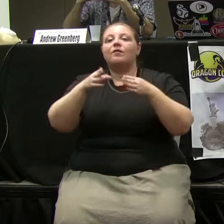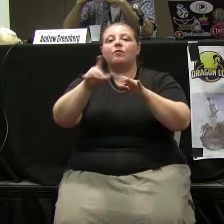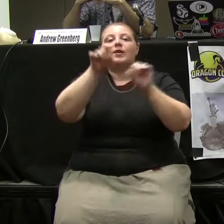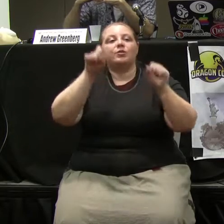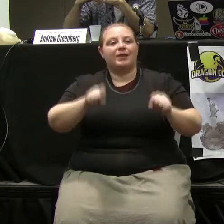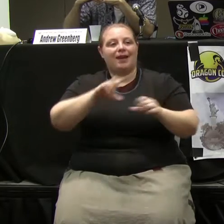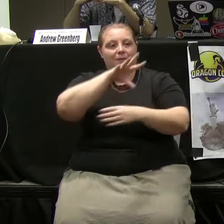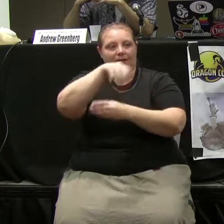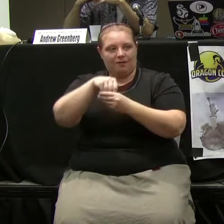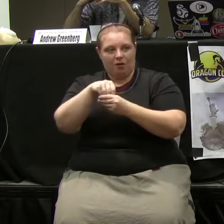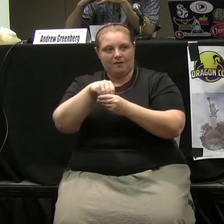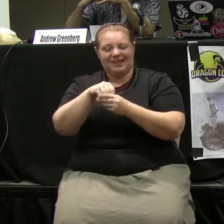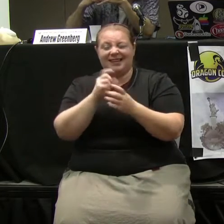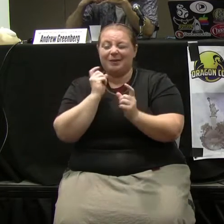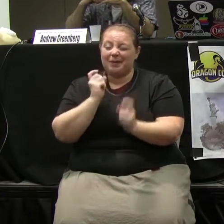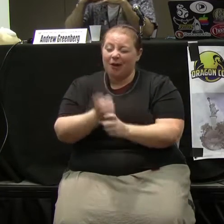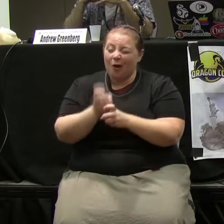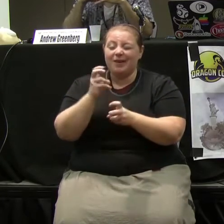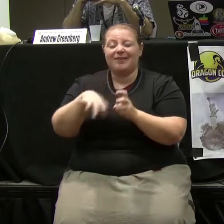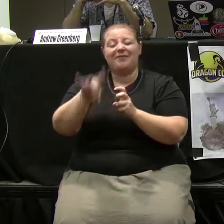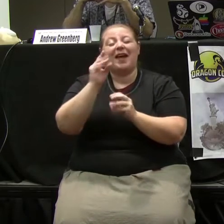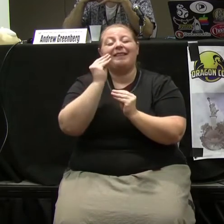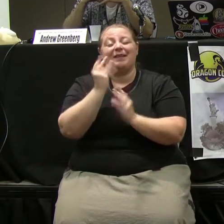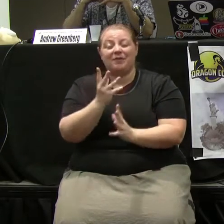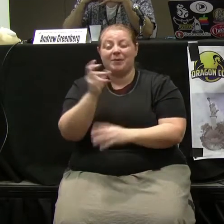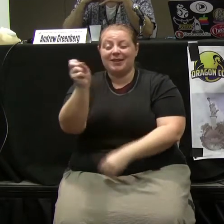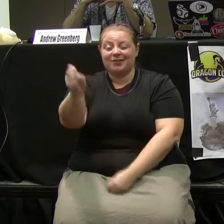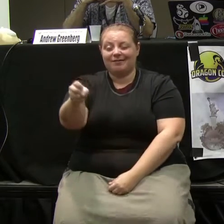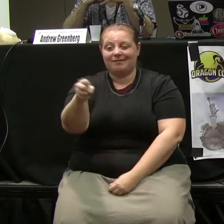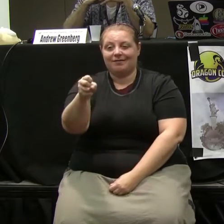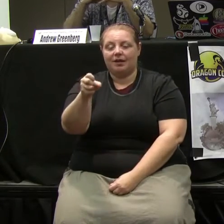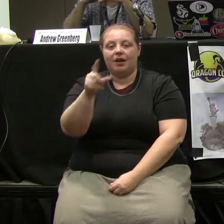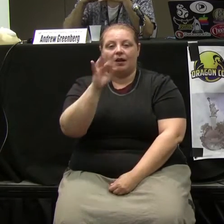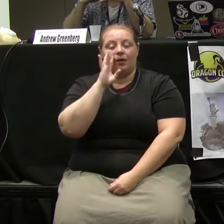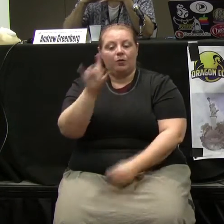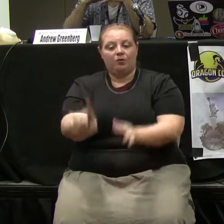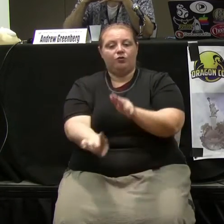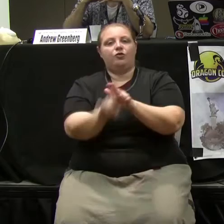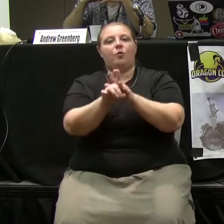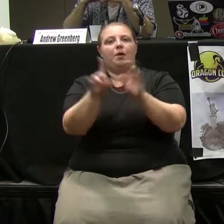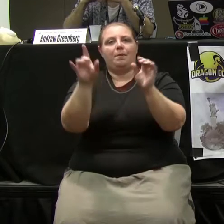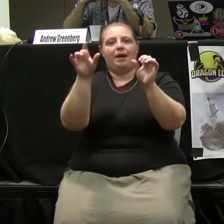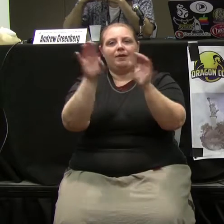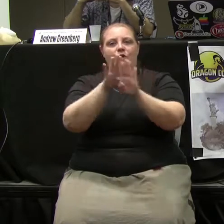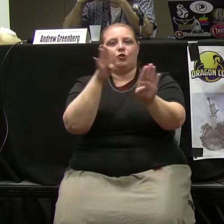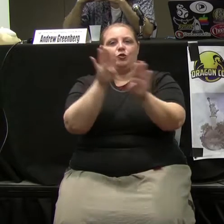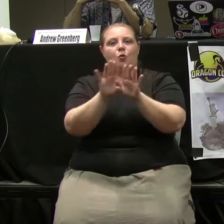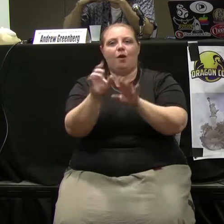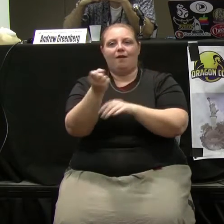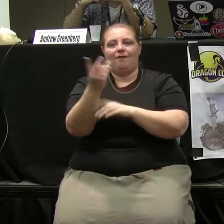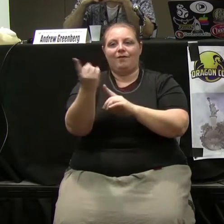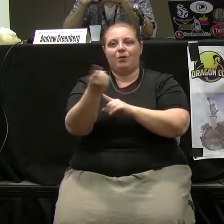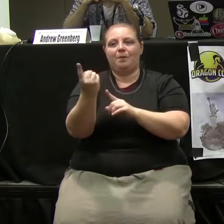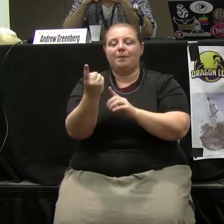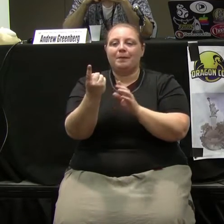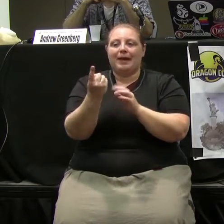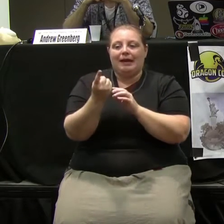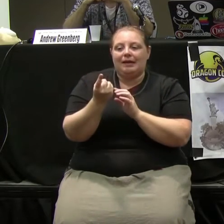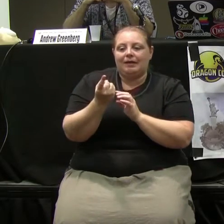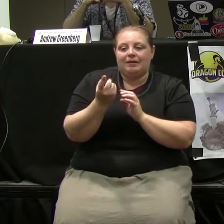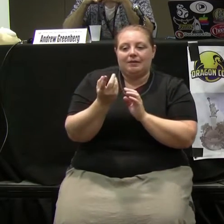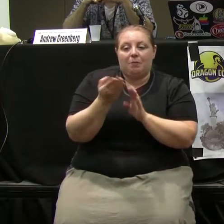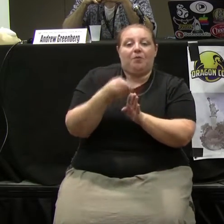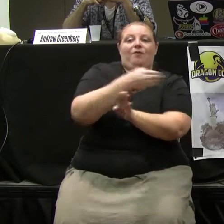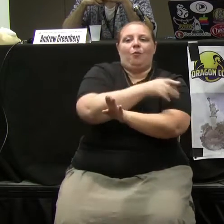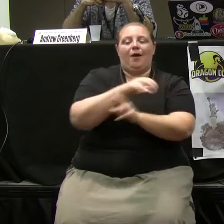can be tricky to find that information. Some of those things will suddenly appear on a door a few minutes before a committee hearing on that